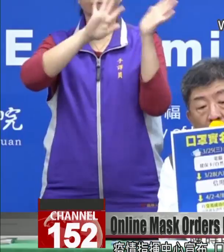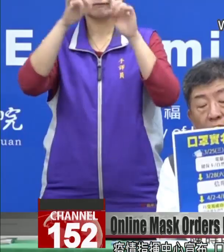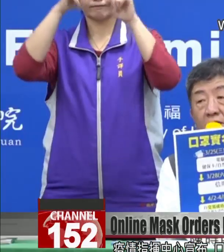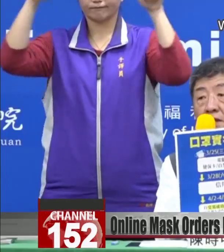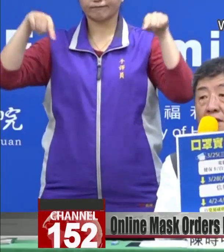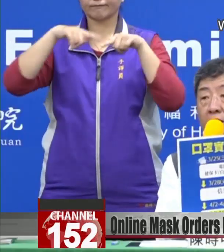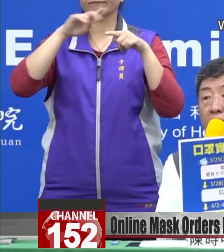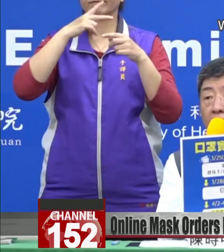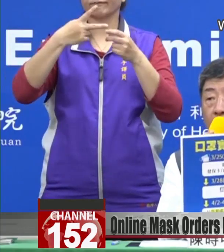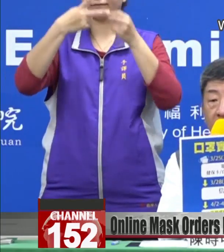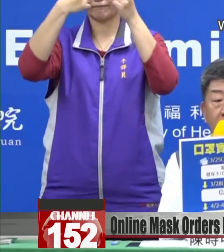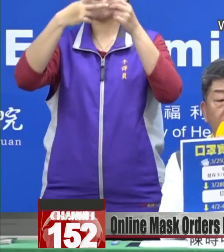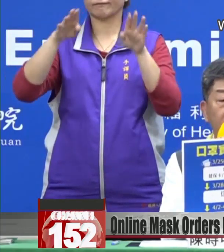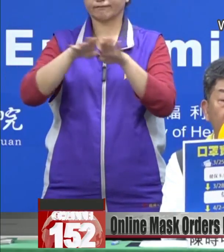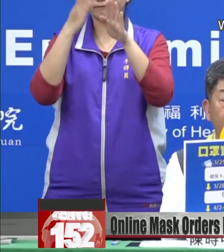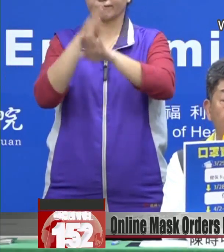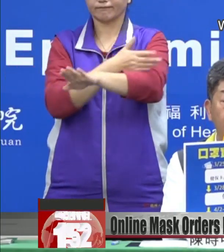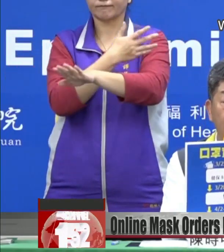Wednesday.